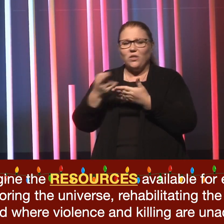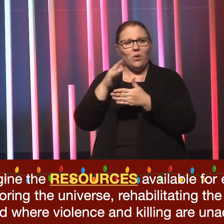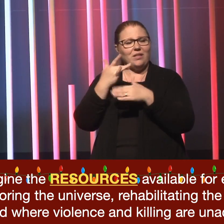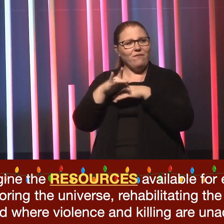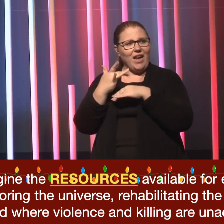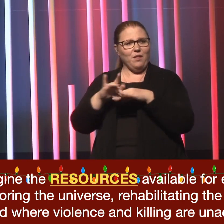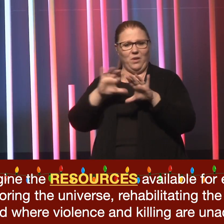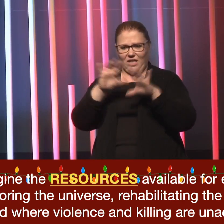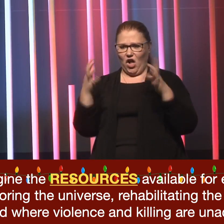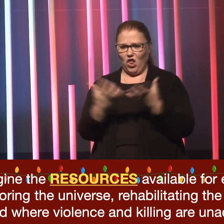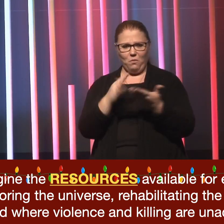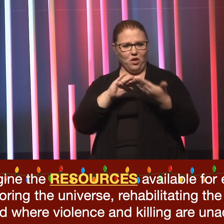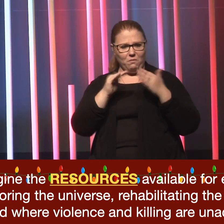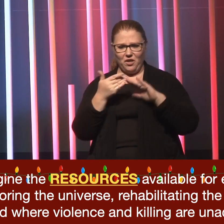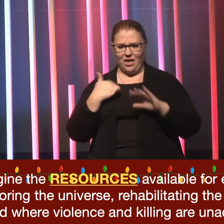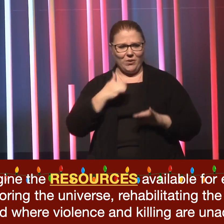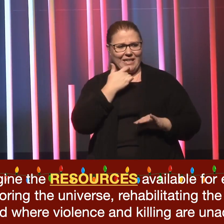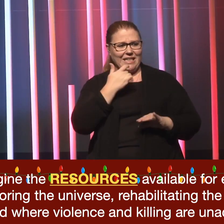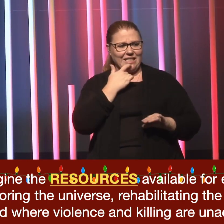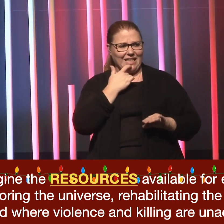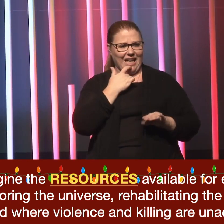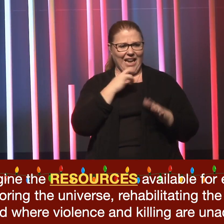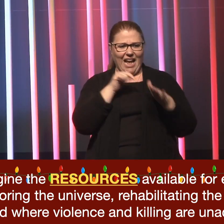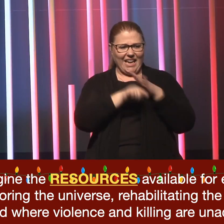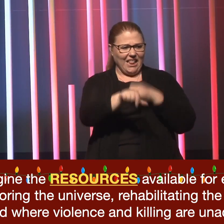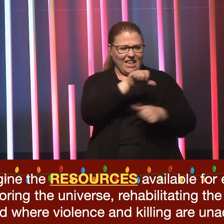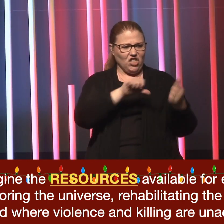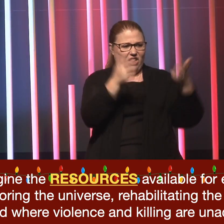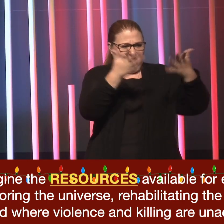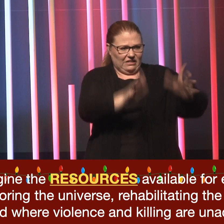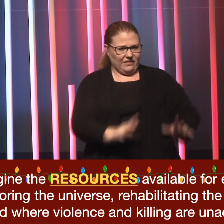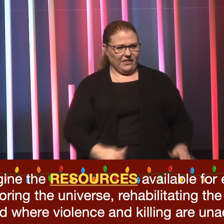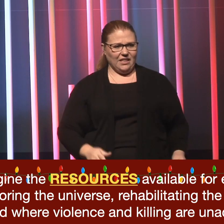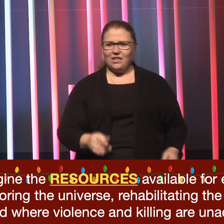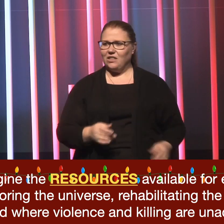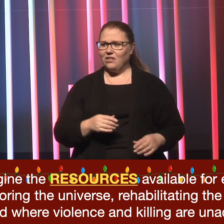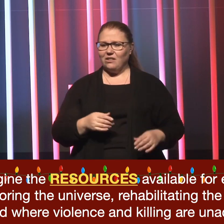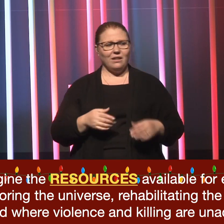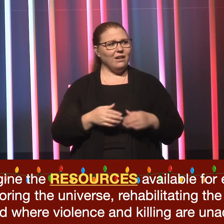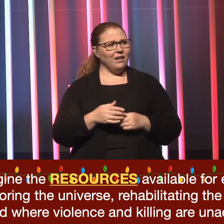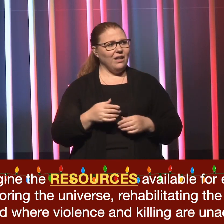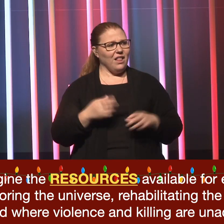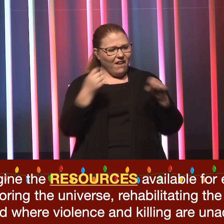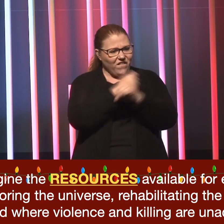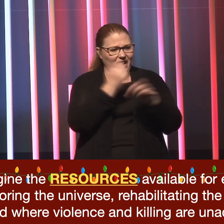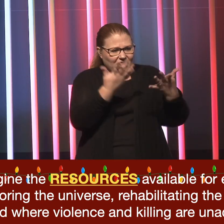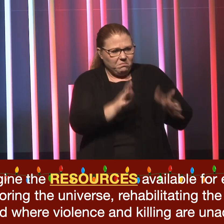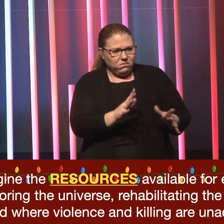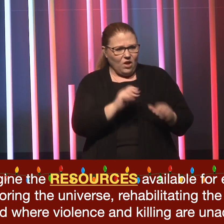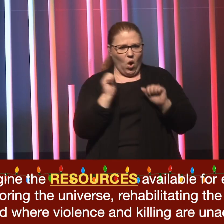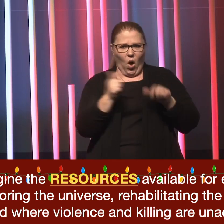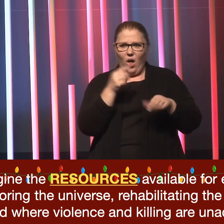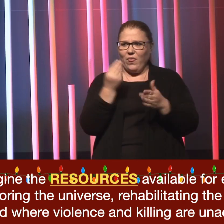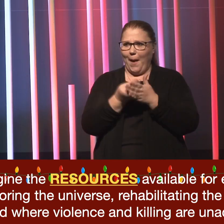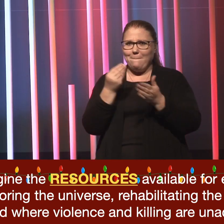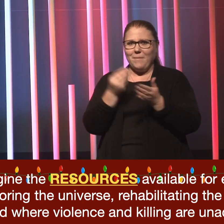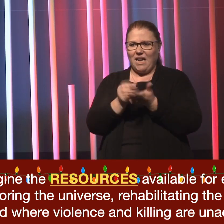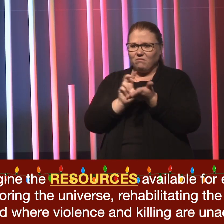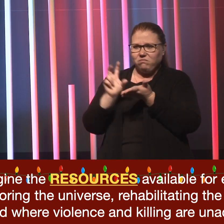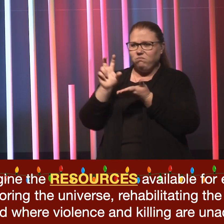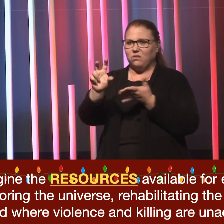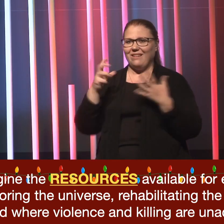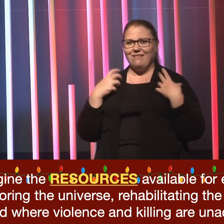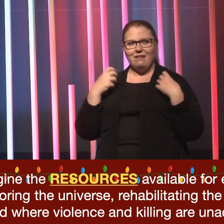global community, we said we will stop killing one another. We will stop violence, and we will pour all that money into healing. We